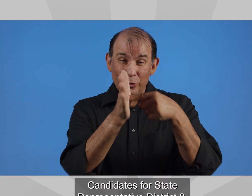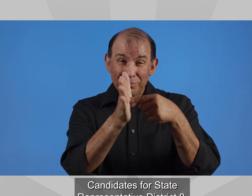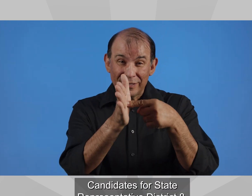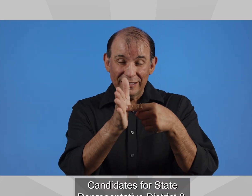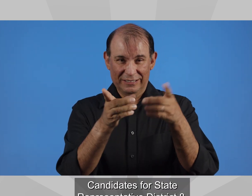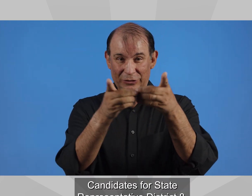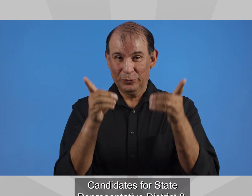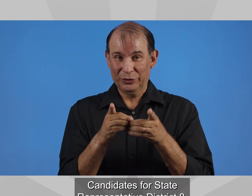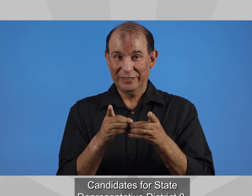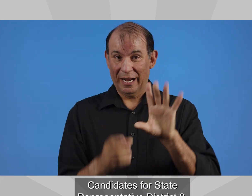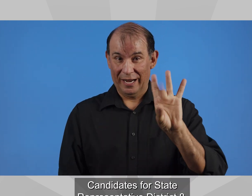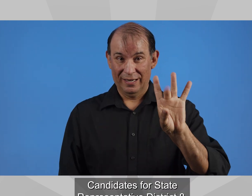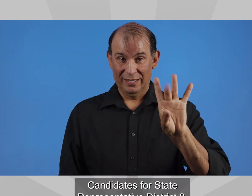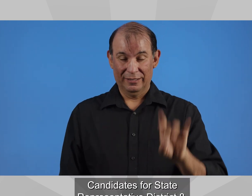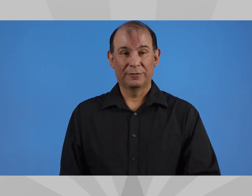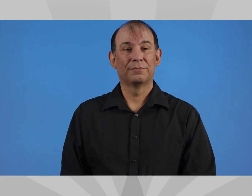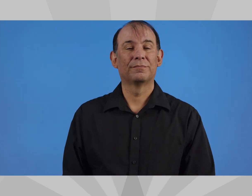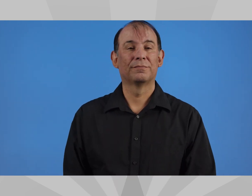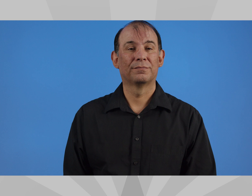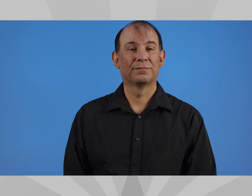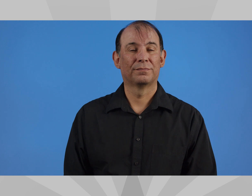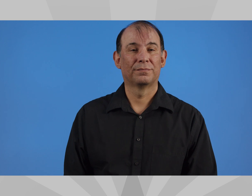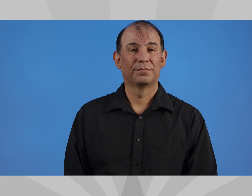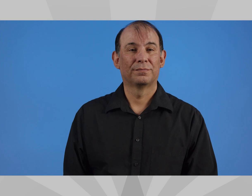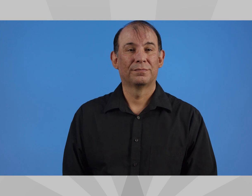Candidates for State Representative District 8.